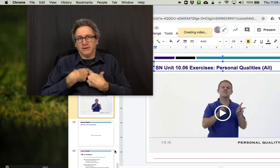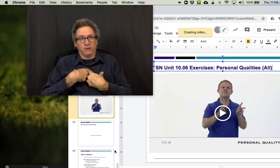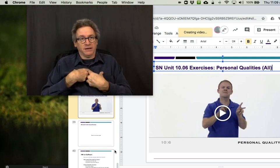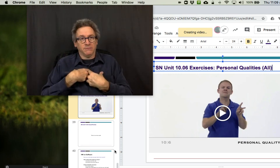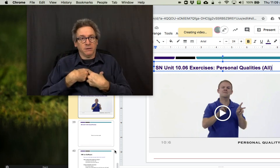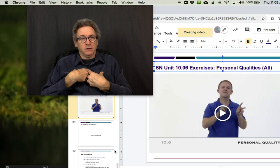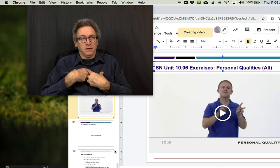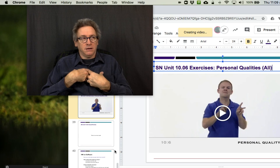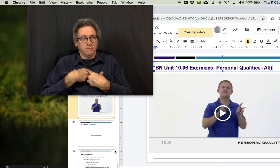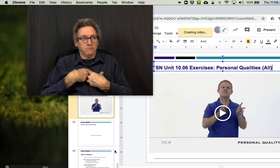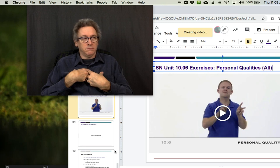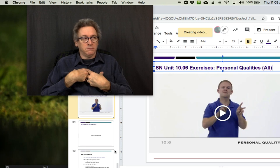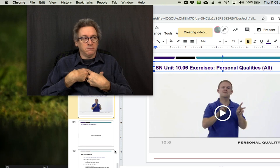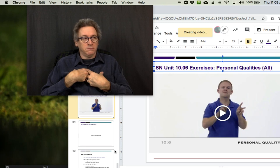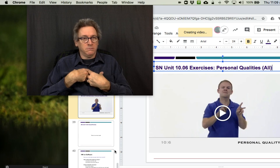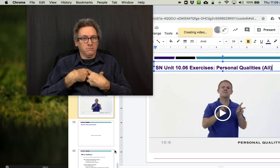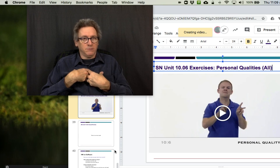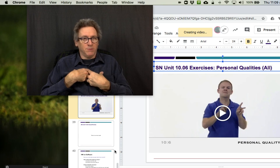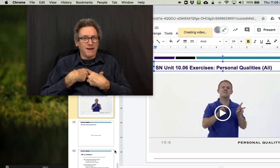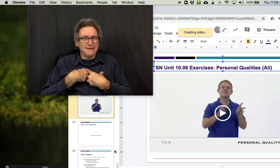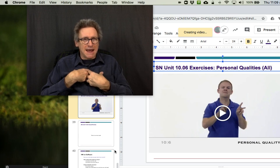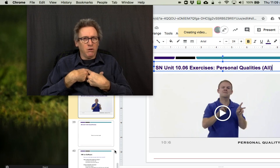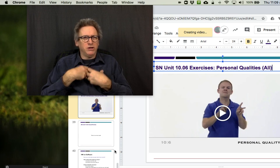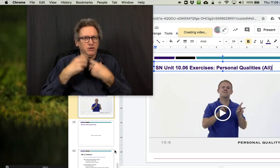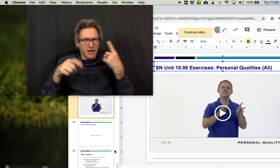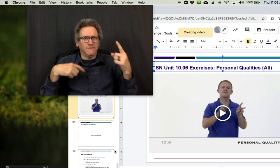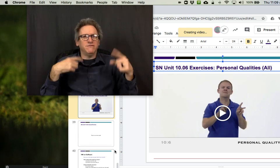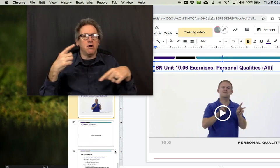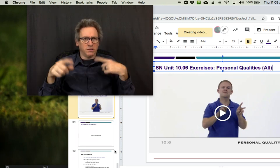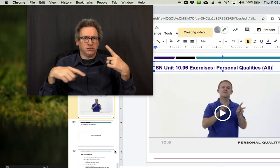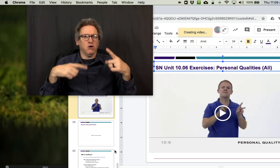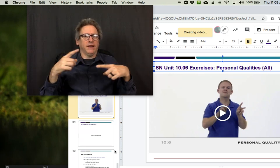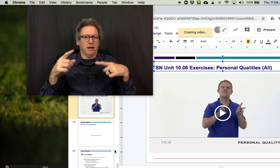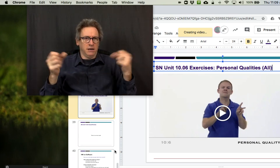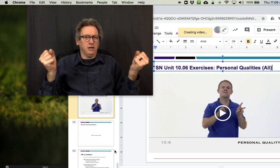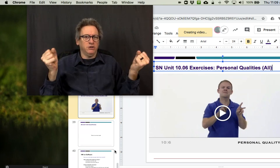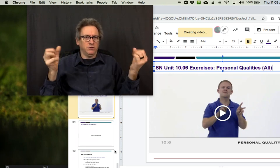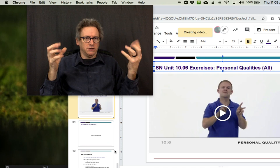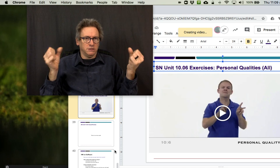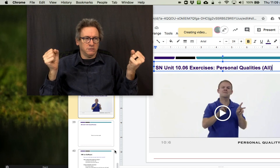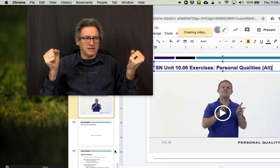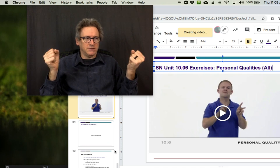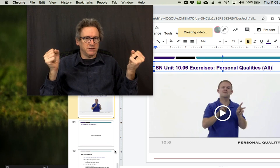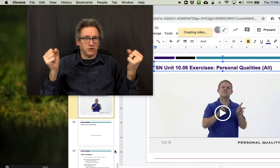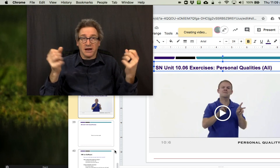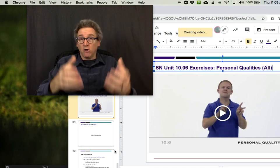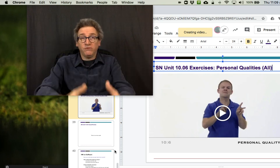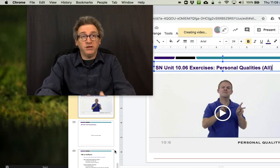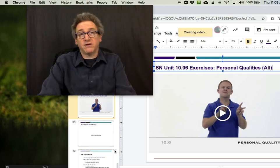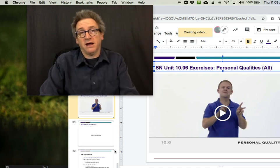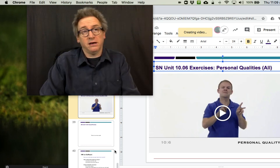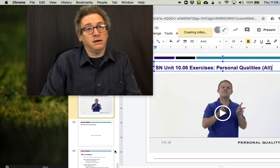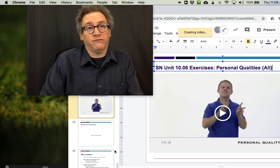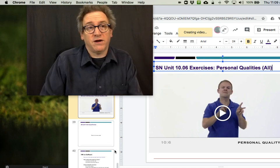collect them and grade them. By now you kind of know what's going on. You can sign with each other, and hopefully